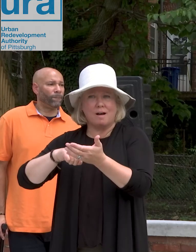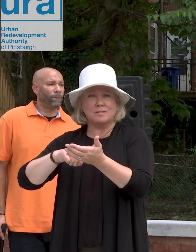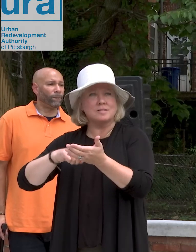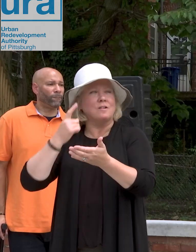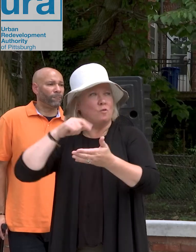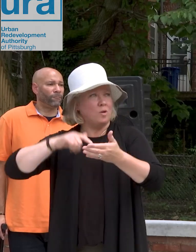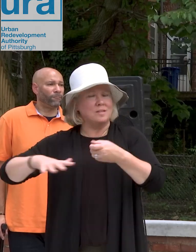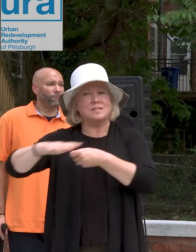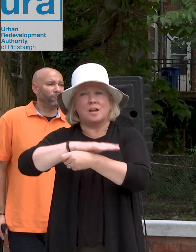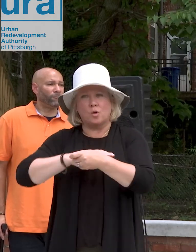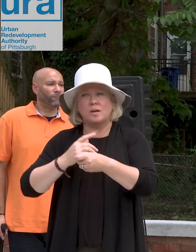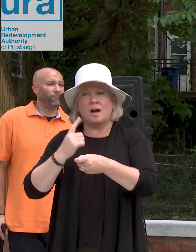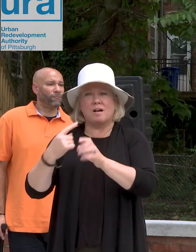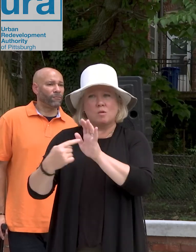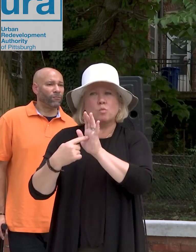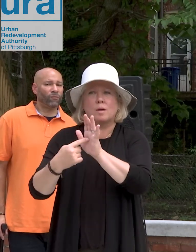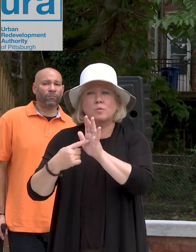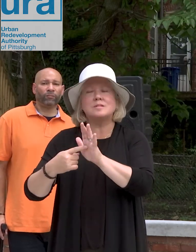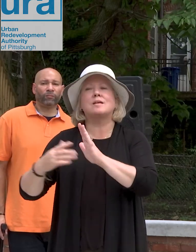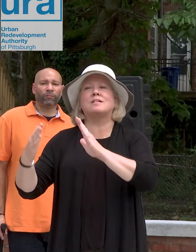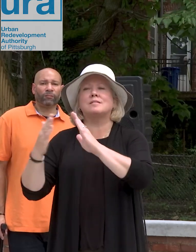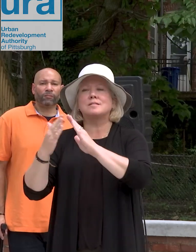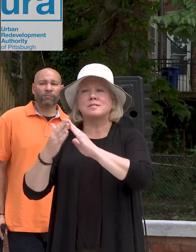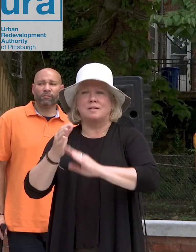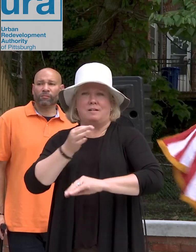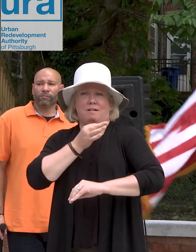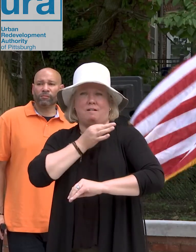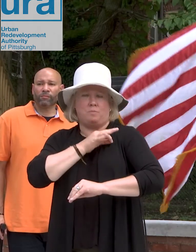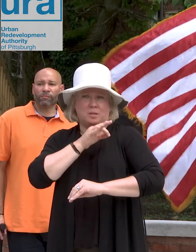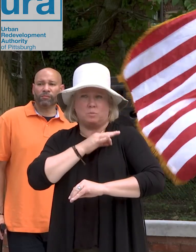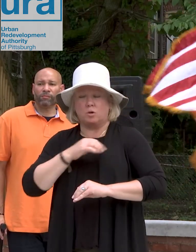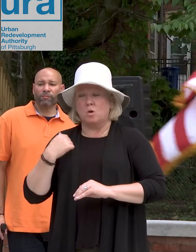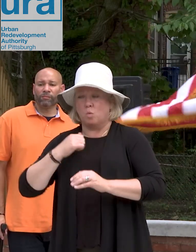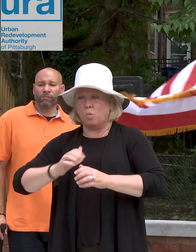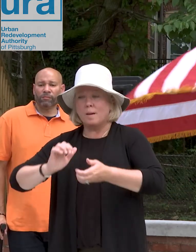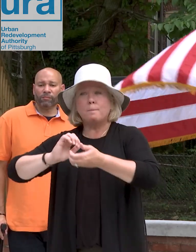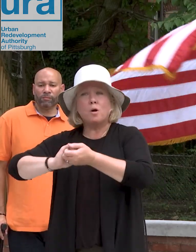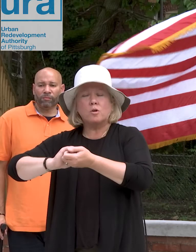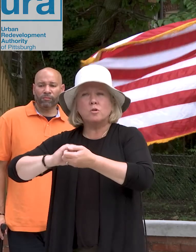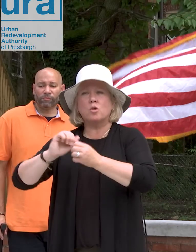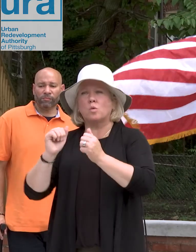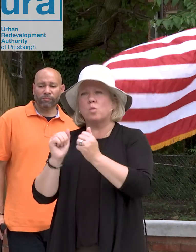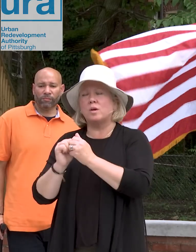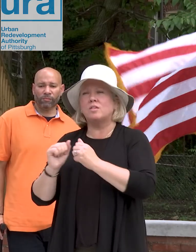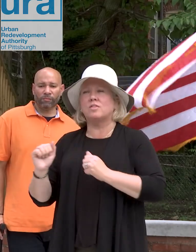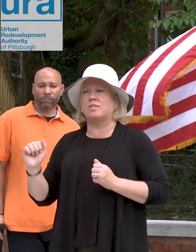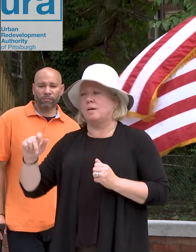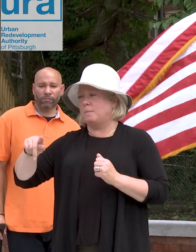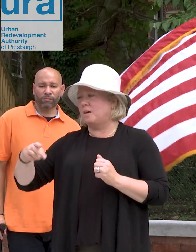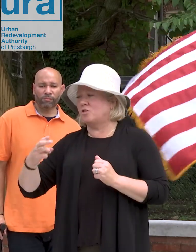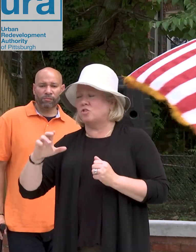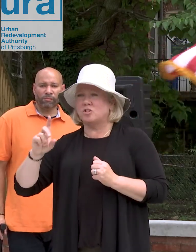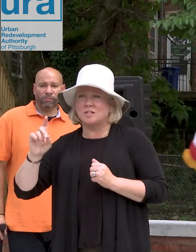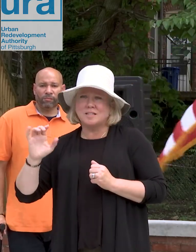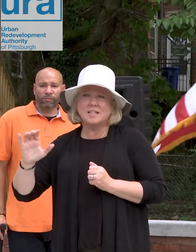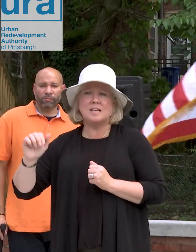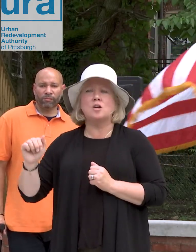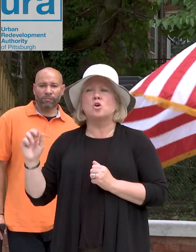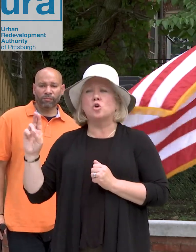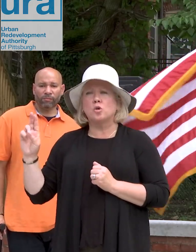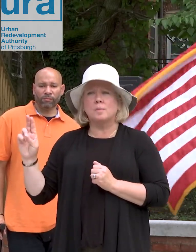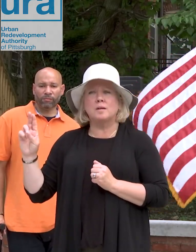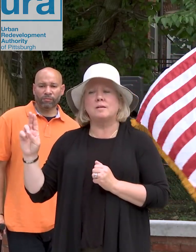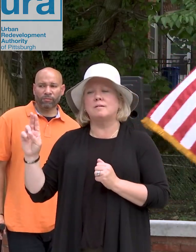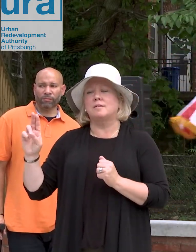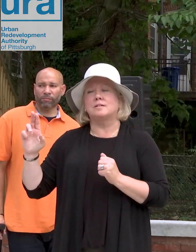area. We partner with the Urban Redevelopment Authority, with PHDC. We partner with